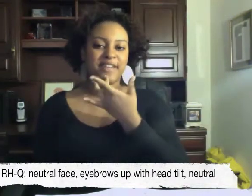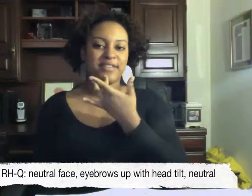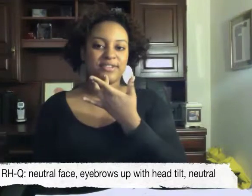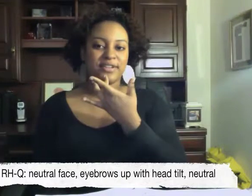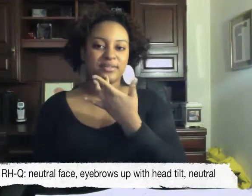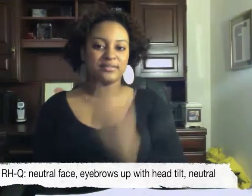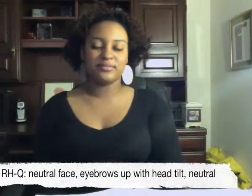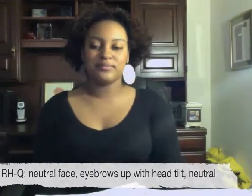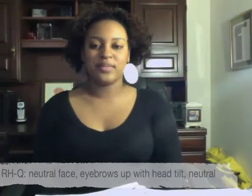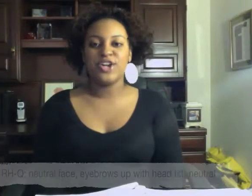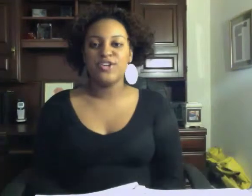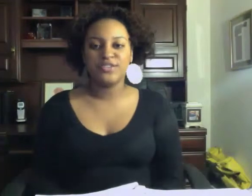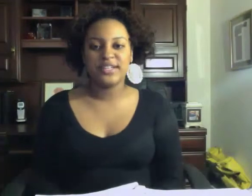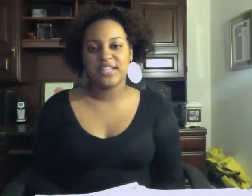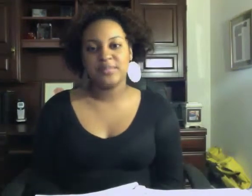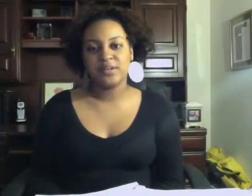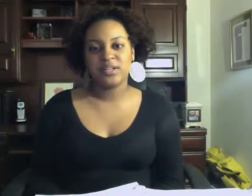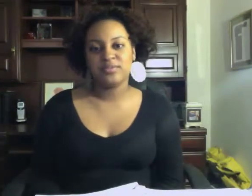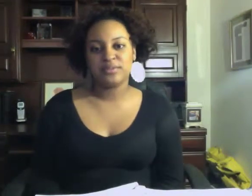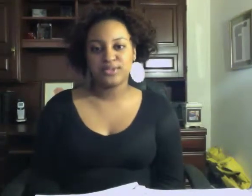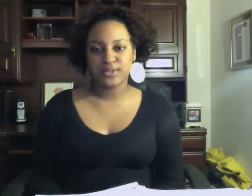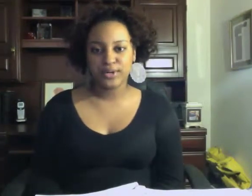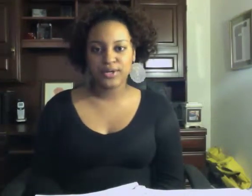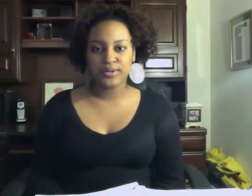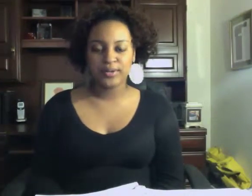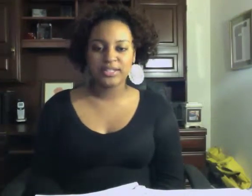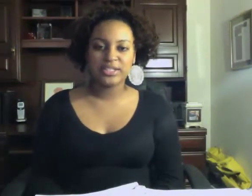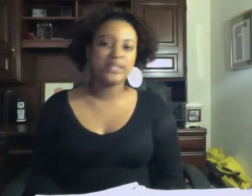favorite. For example of a rhetorical question,